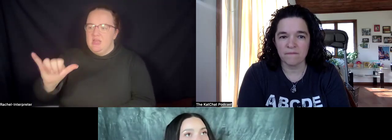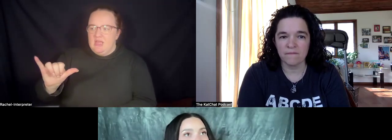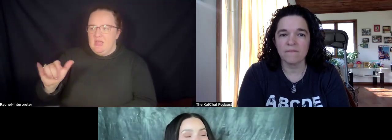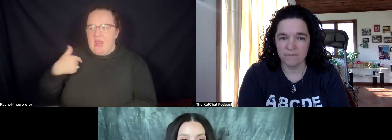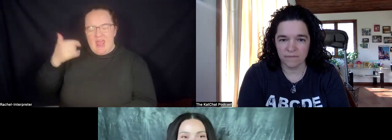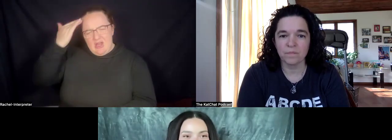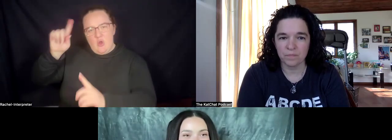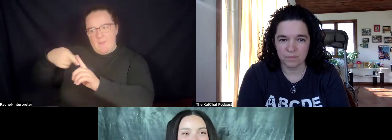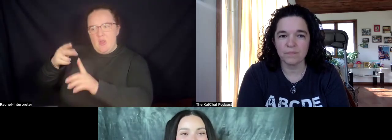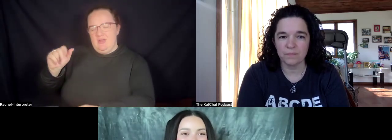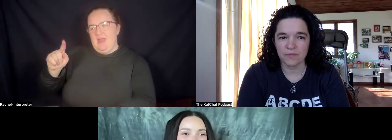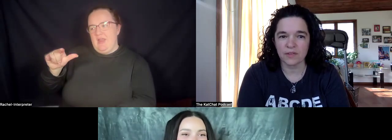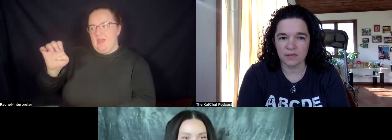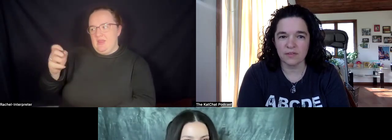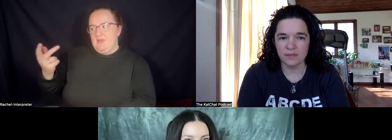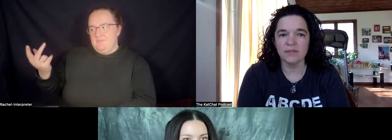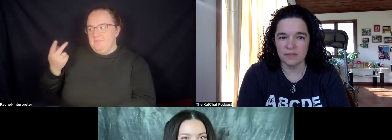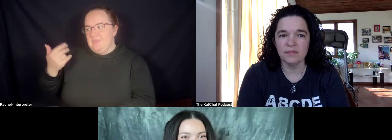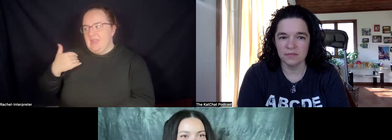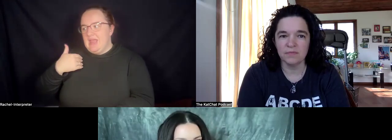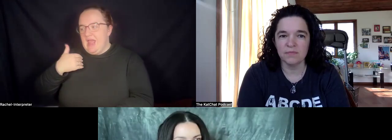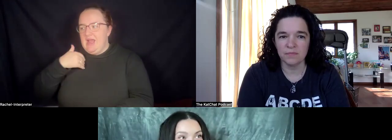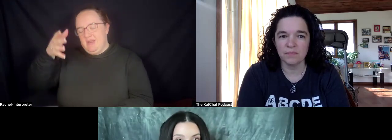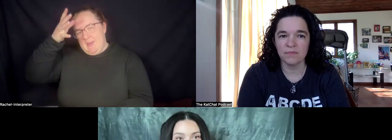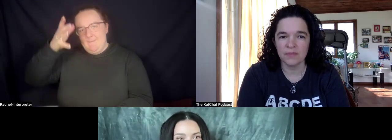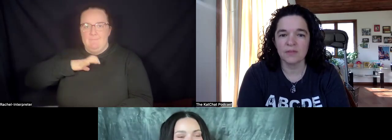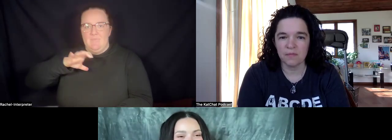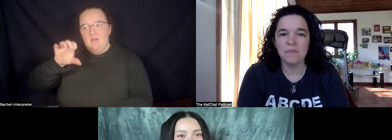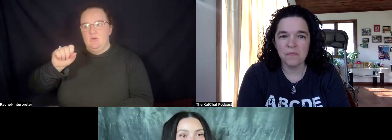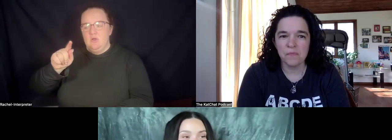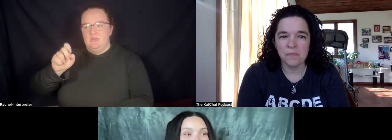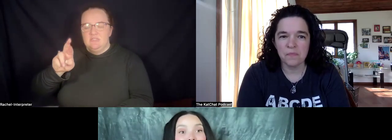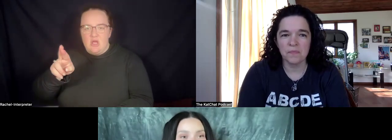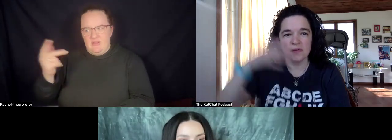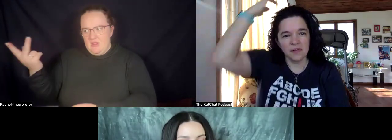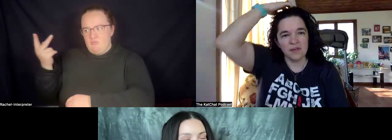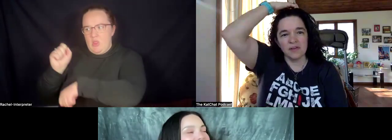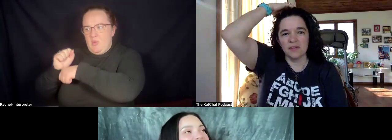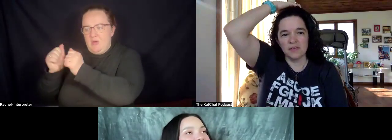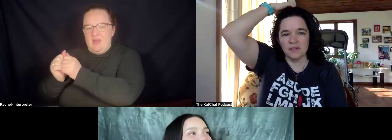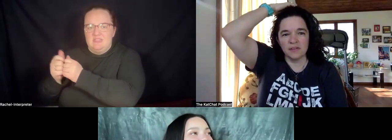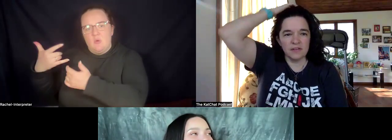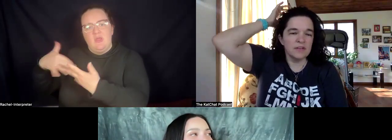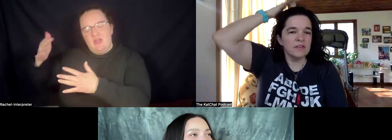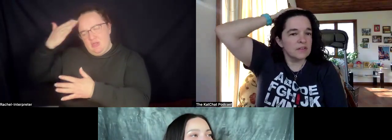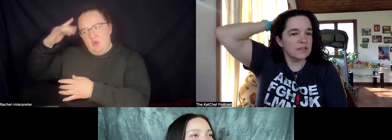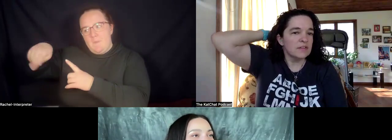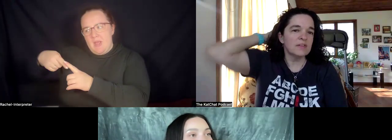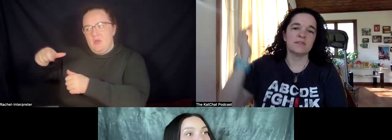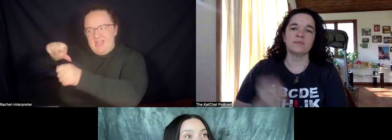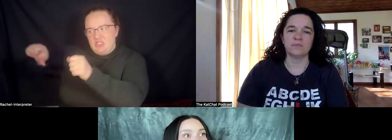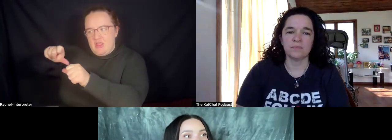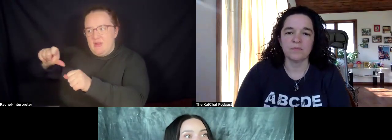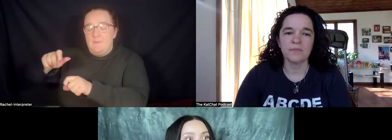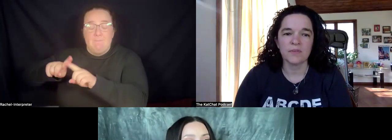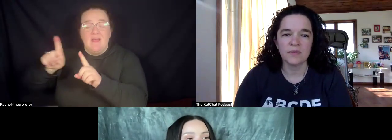had again we'd had a male co-star that I'd worked with and she'd worked with, so we knew of each other. And but